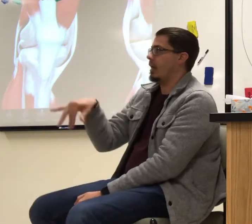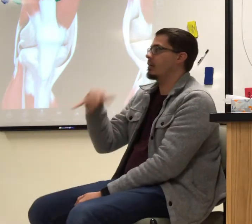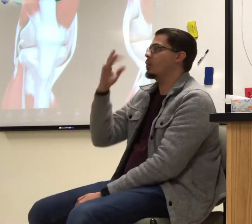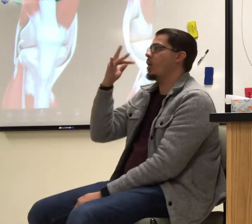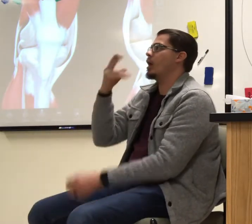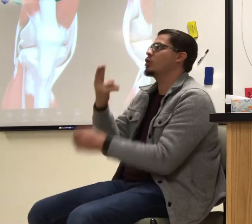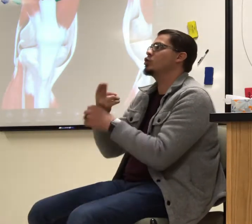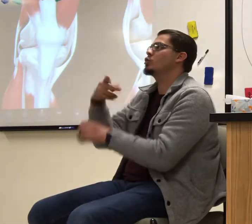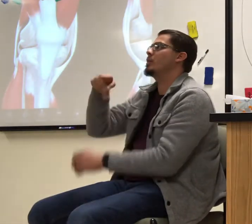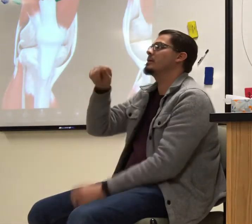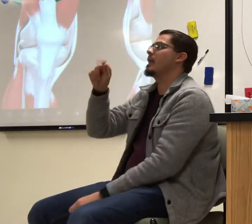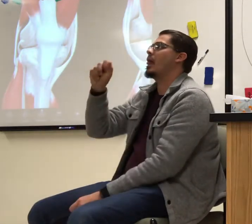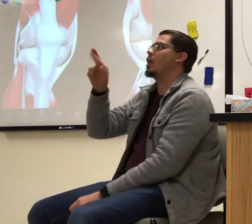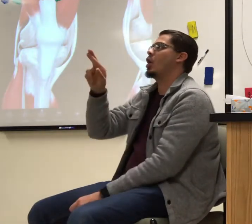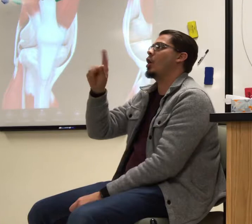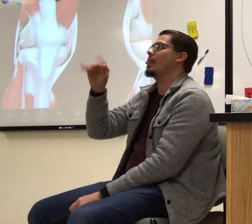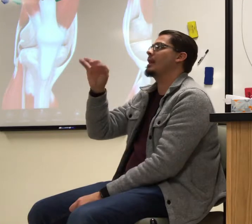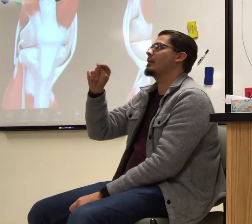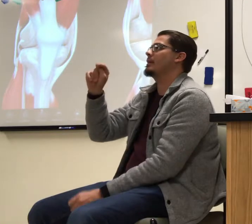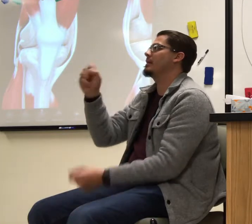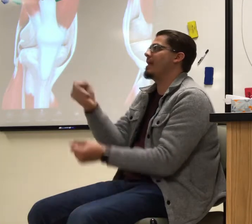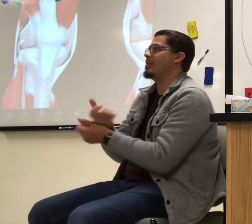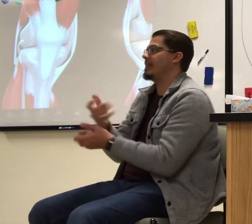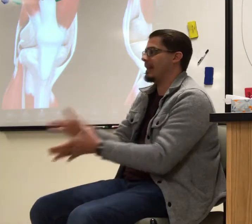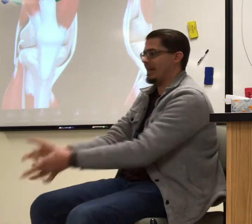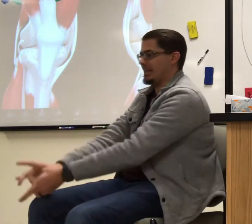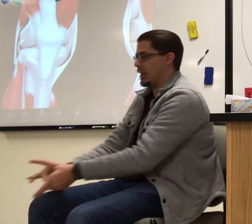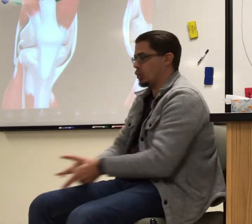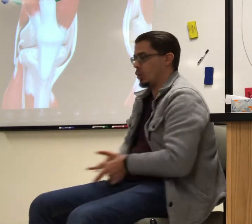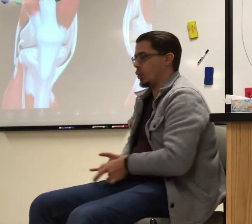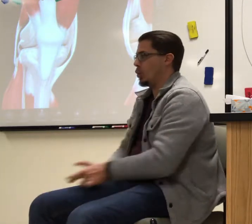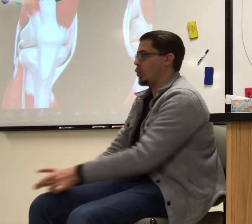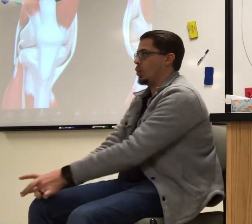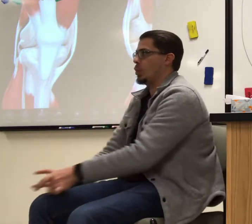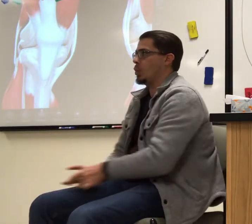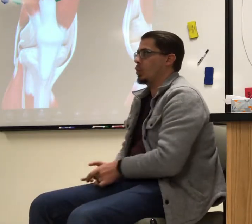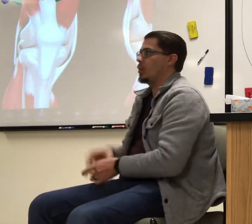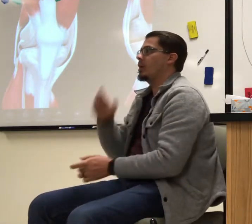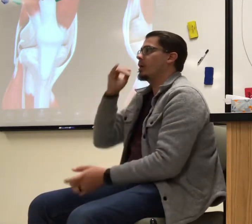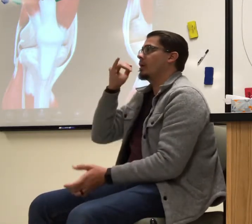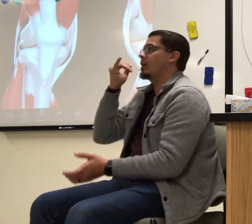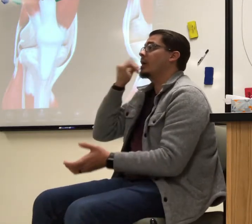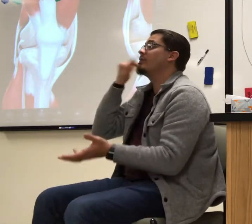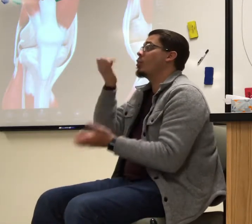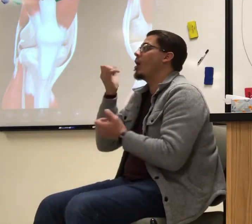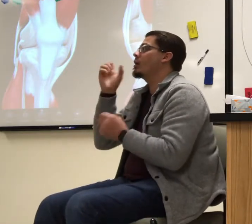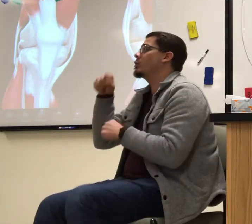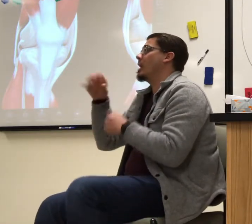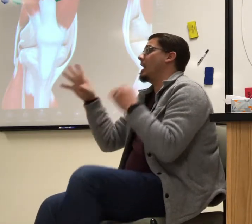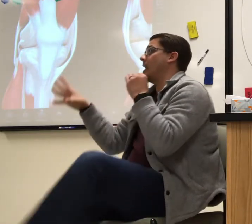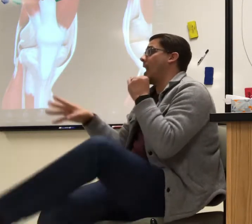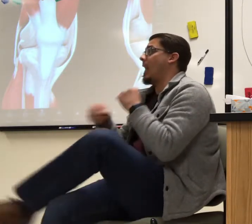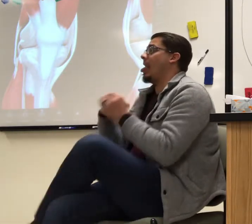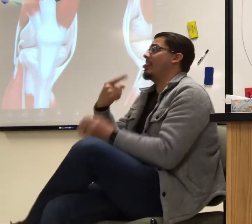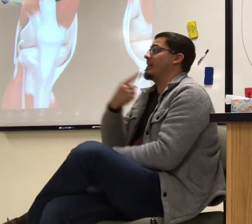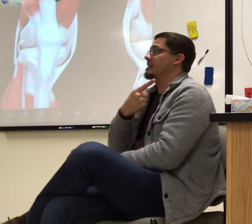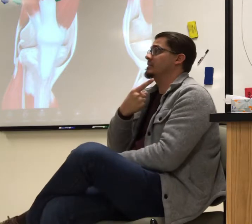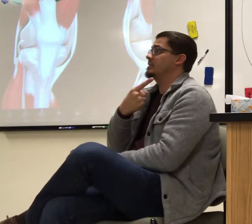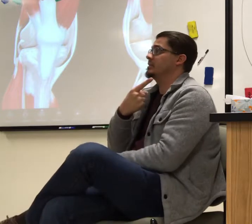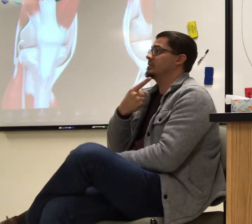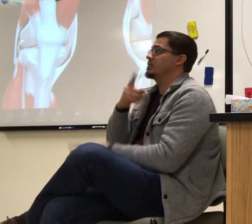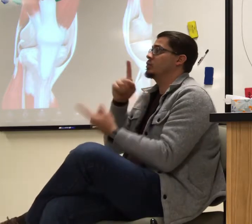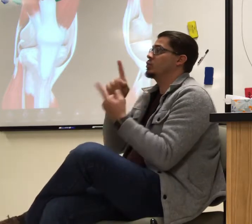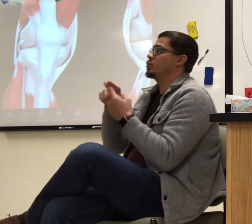why it uses the patellar ligament. It's all continuous. Anyways, if you want, add all of this to your